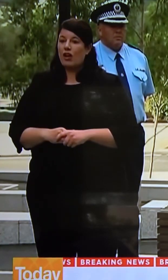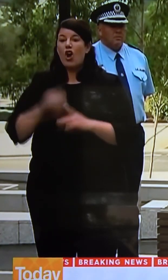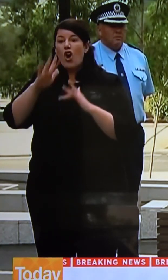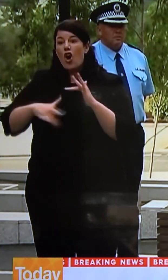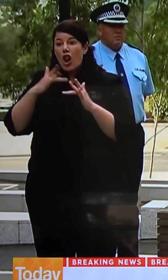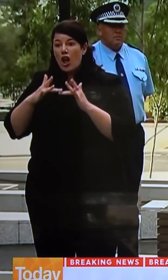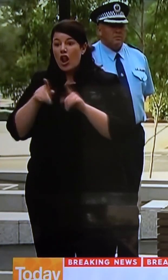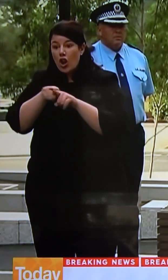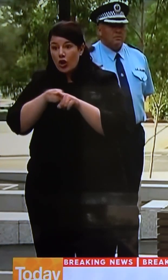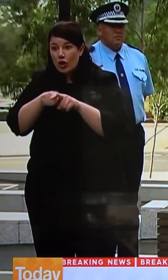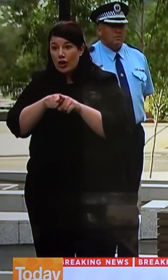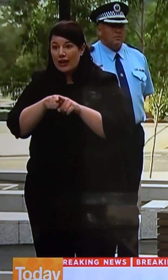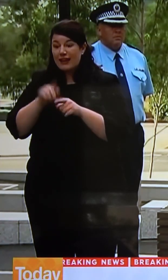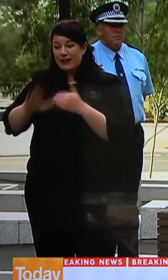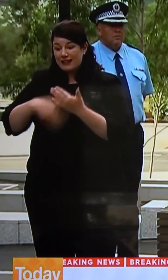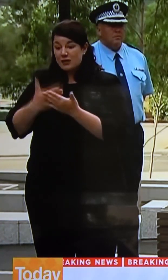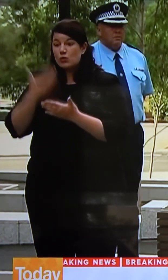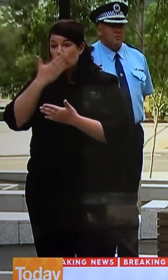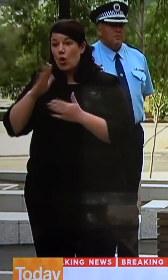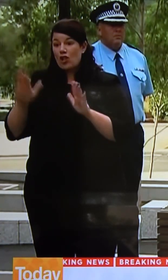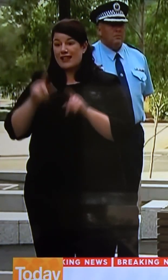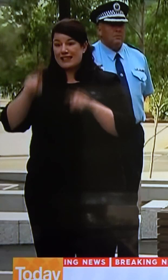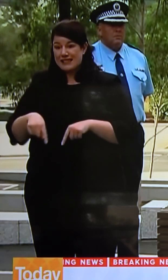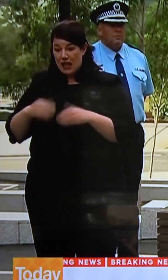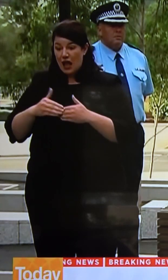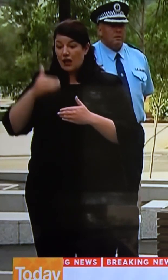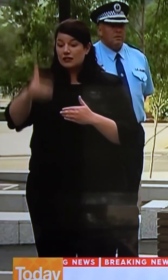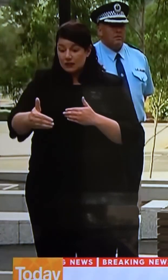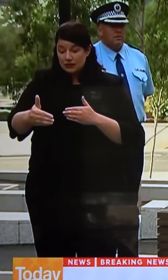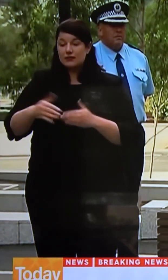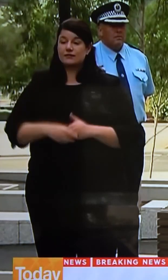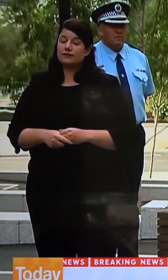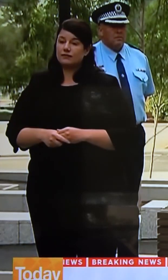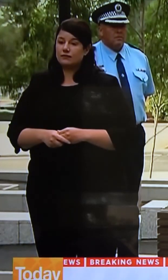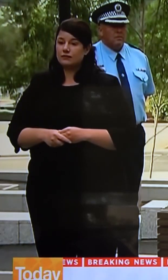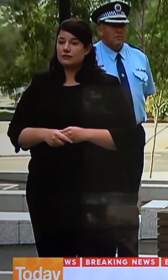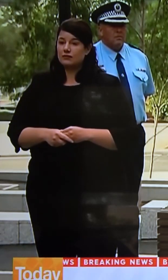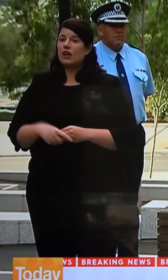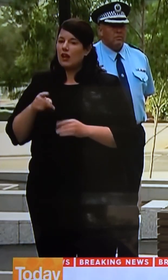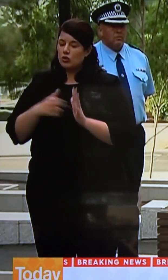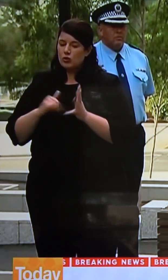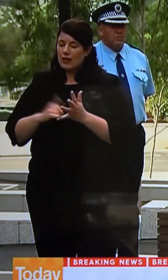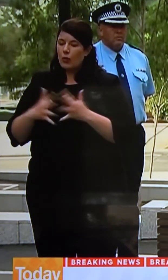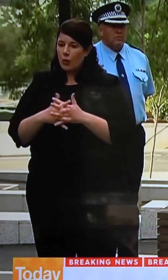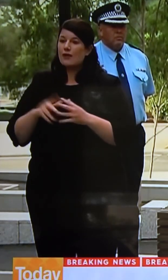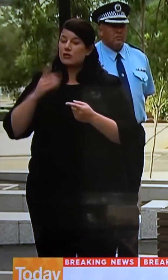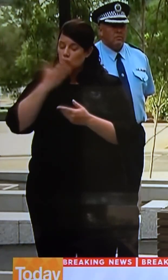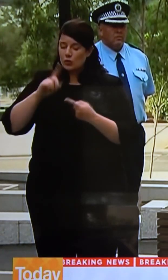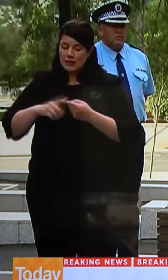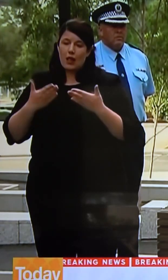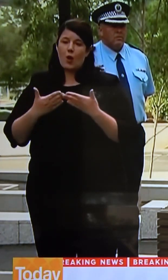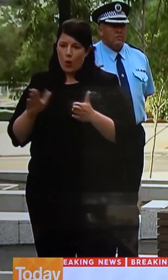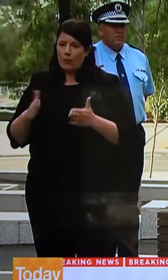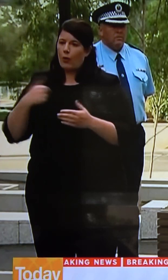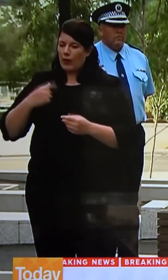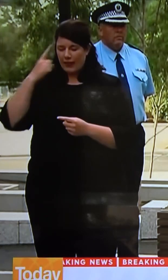will take place until the school holidays commence in 3 weeks' time. And this is a strong position of New South Wales, which we believe has